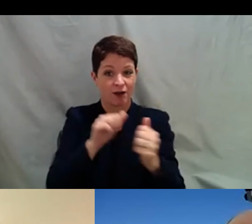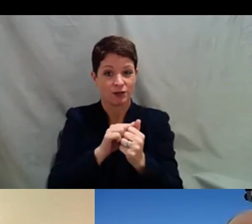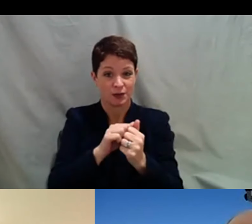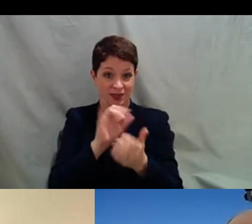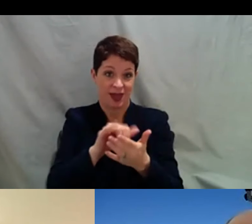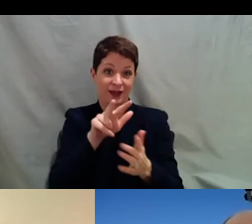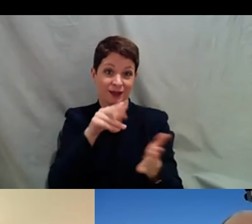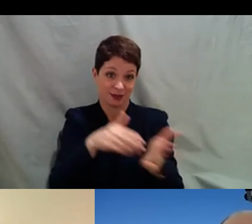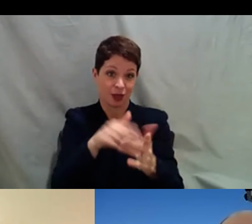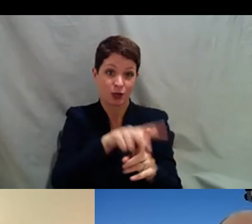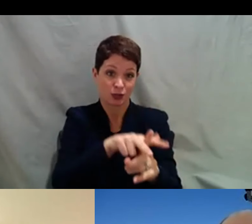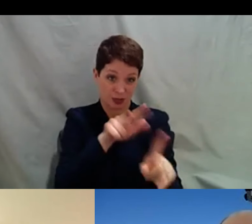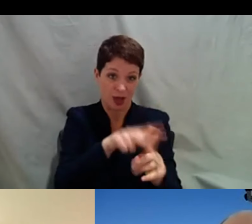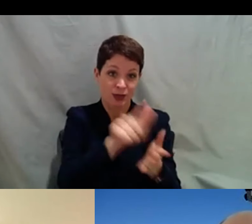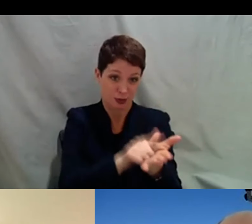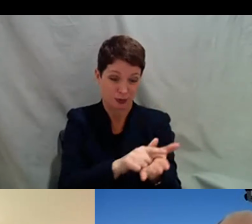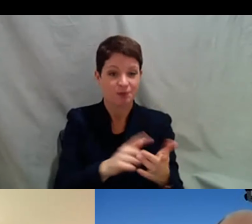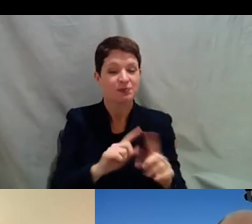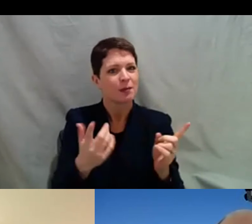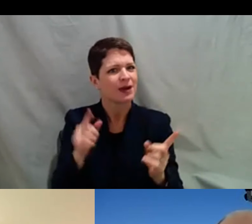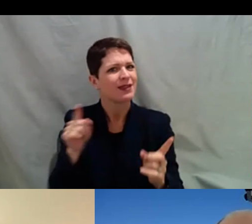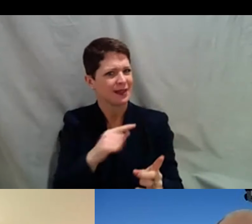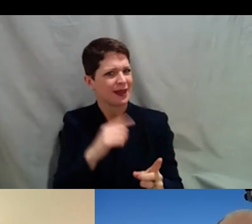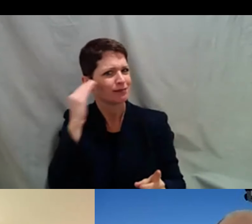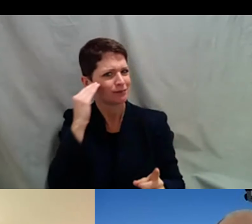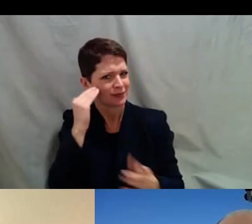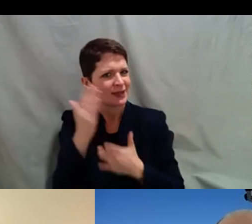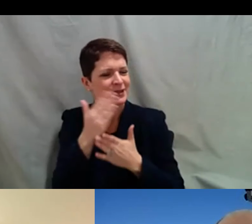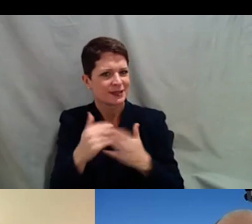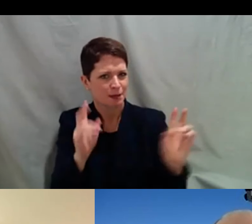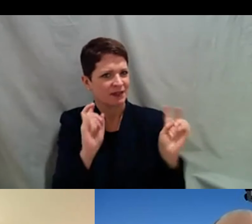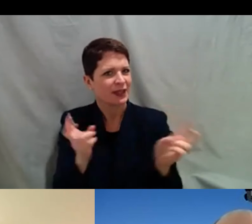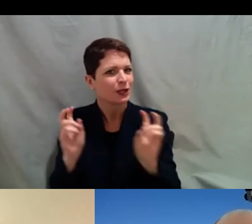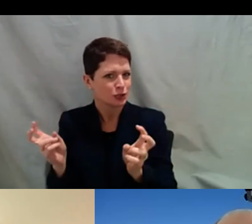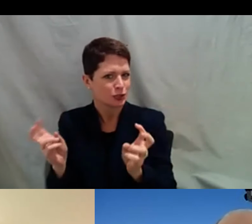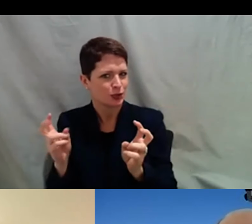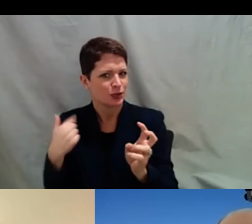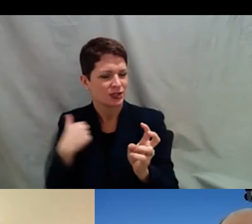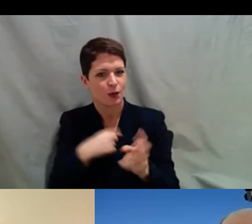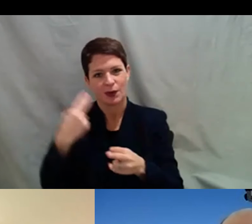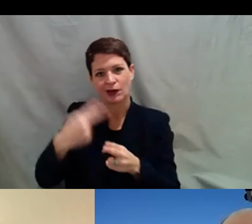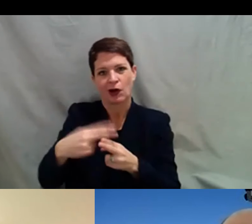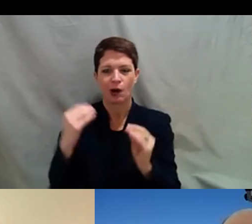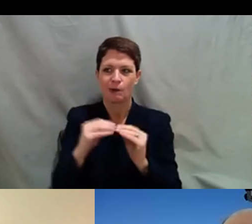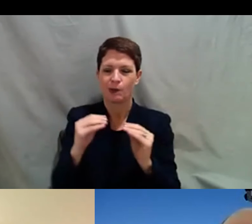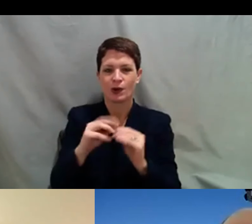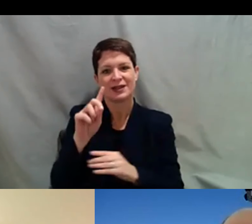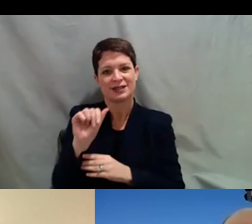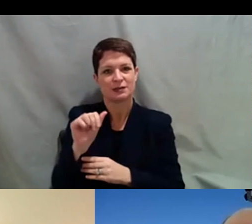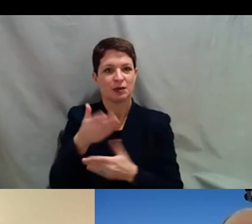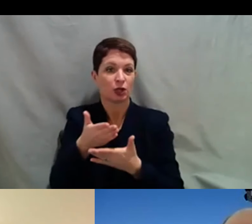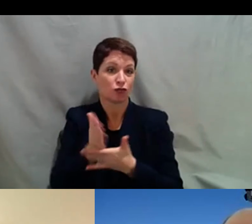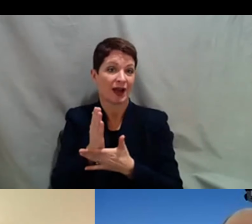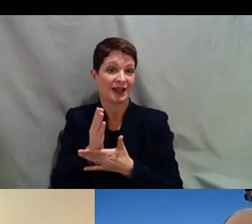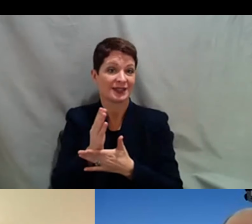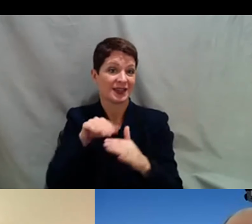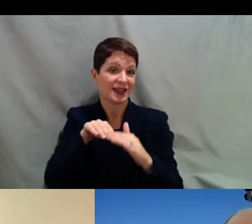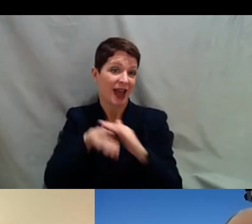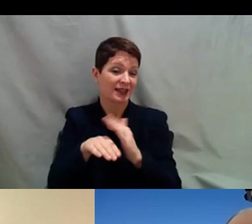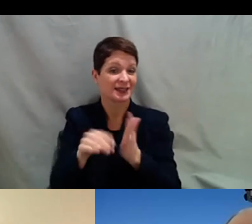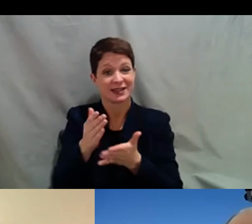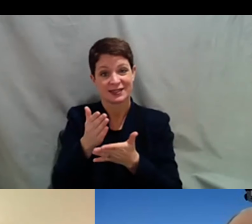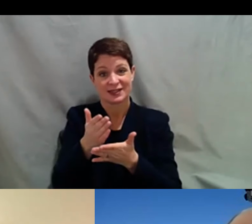litigation. And I think they were alert to some of the issues that we might today call more like disability rights issues, access